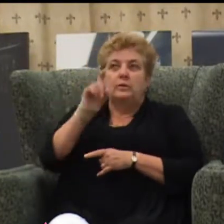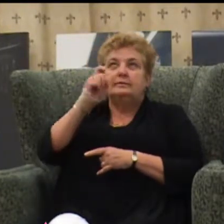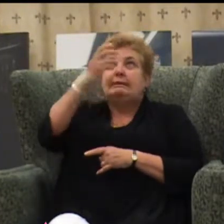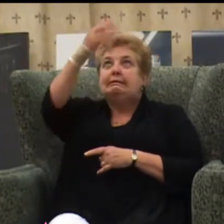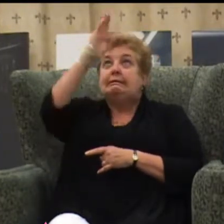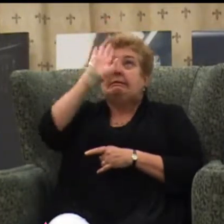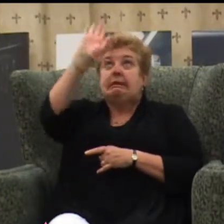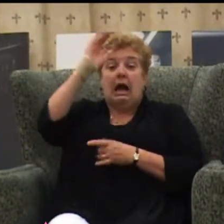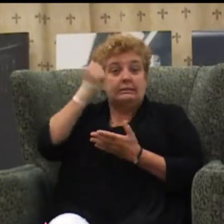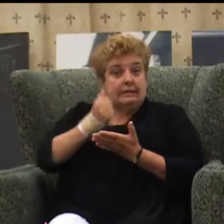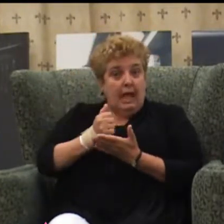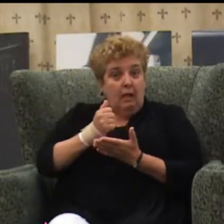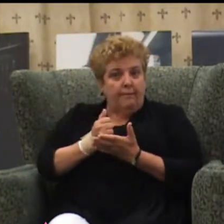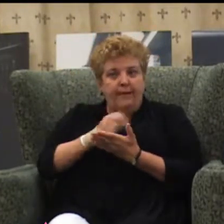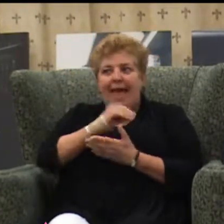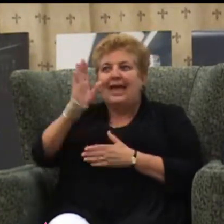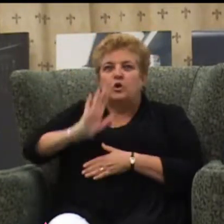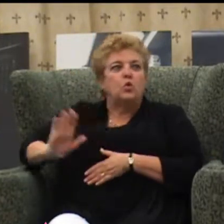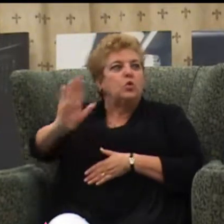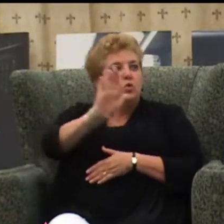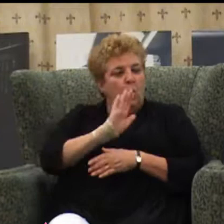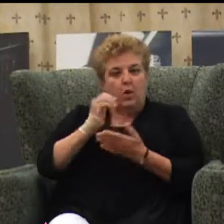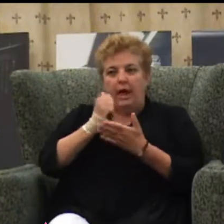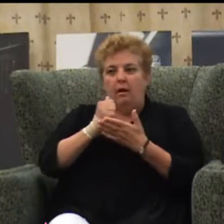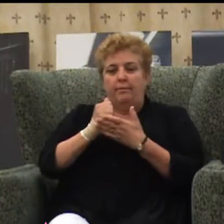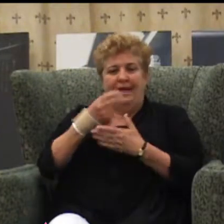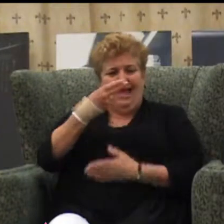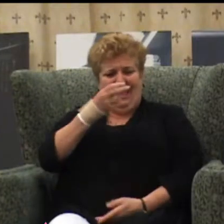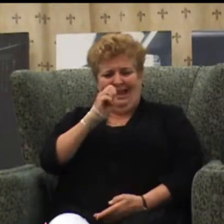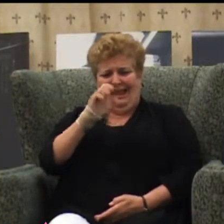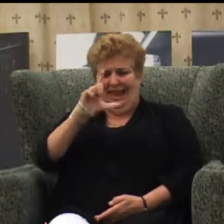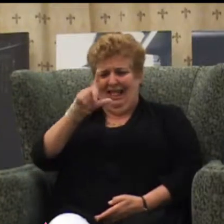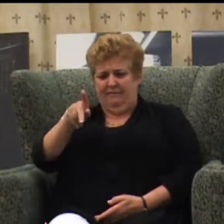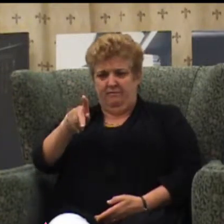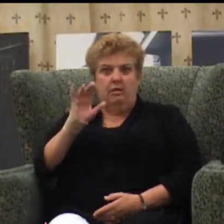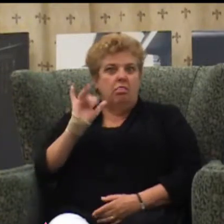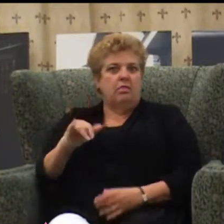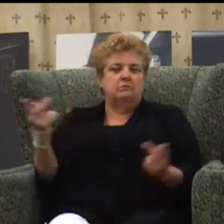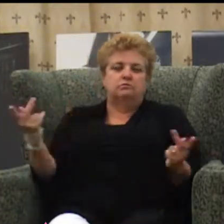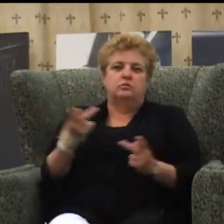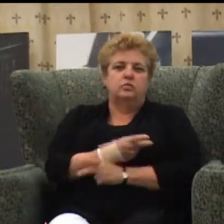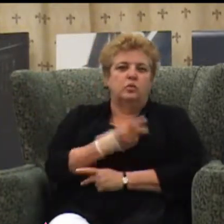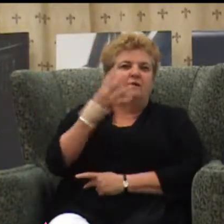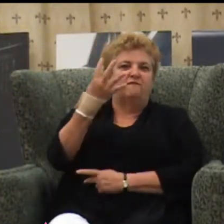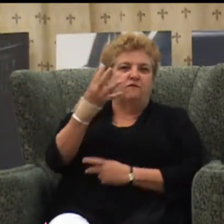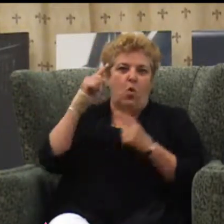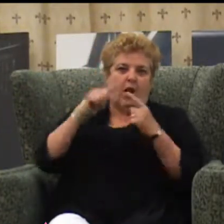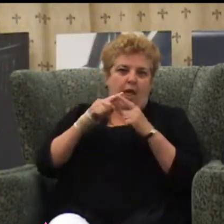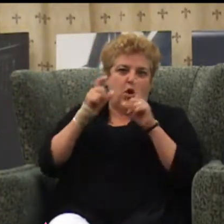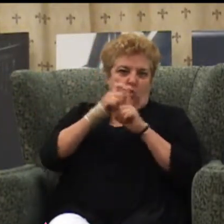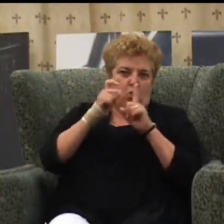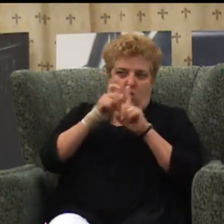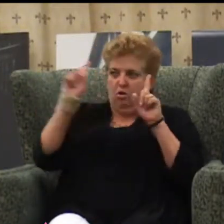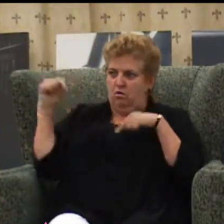is the dirtiest four-letter word in these rooms. It was the hardest thing for me to really relinquish